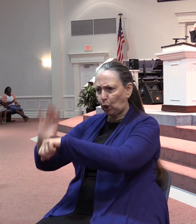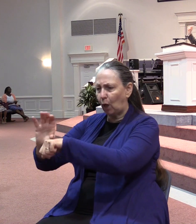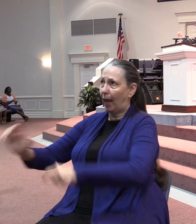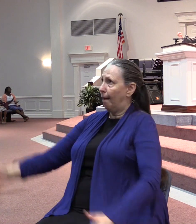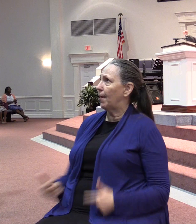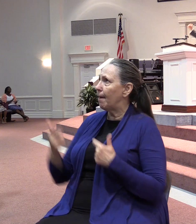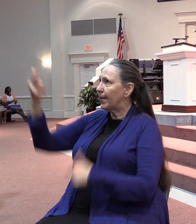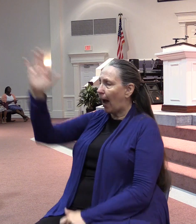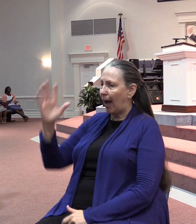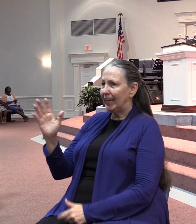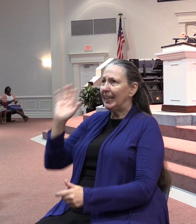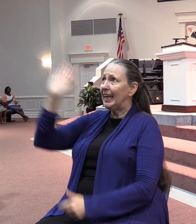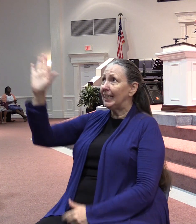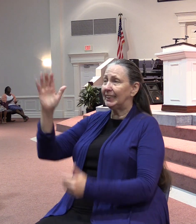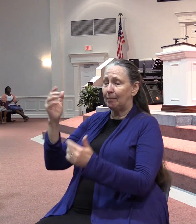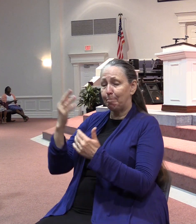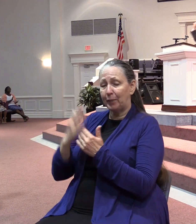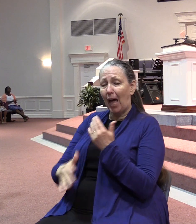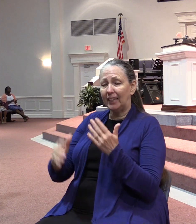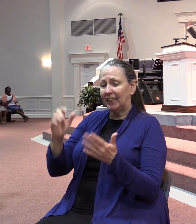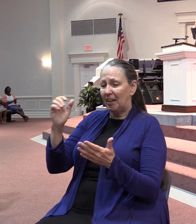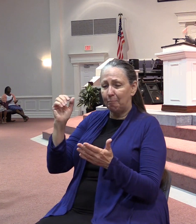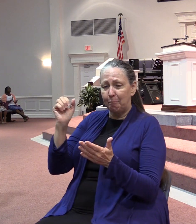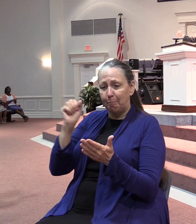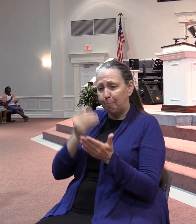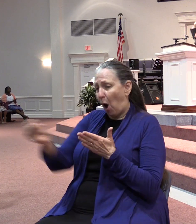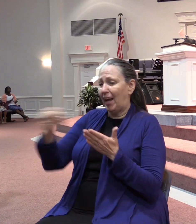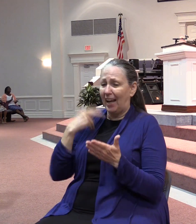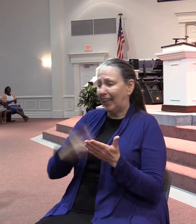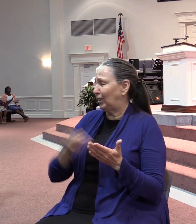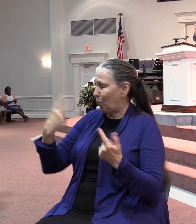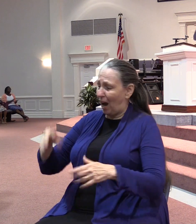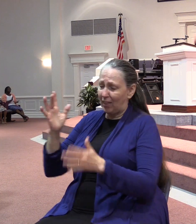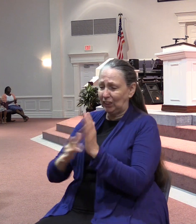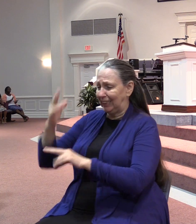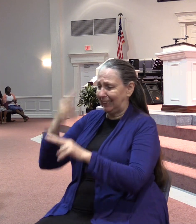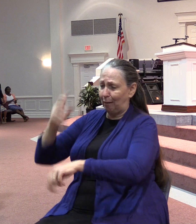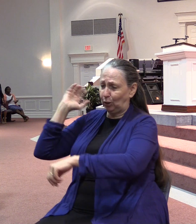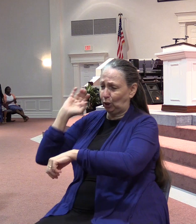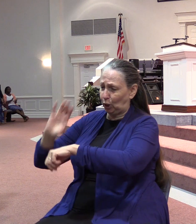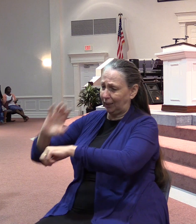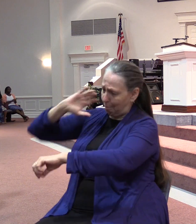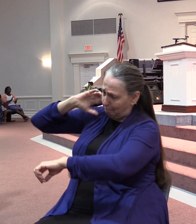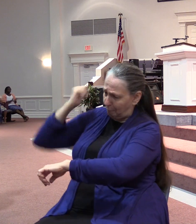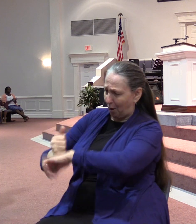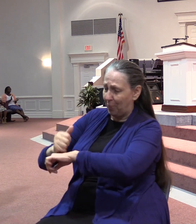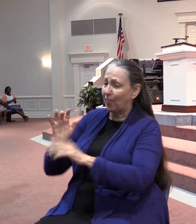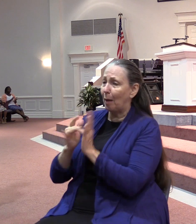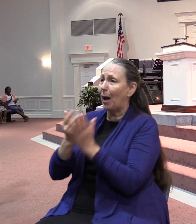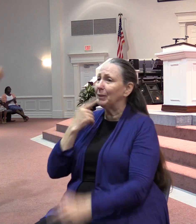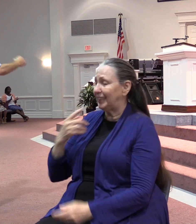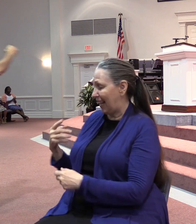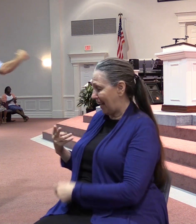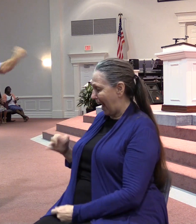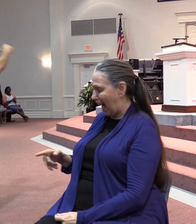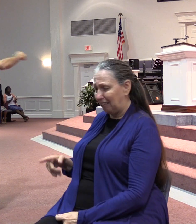the blood-bought, Holy Ghost-filled, Jesus' name church. And according to this book, the gates of